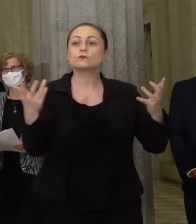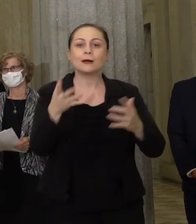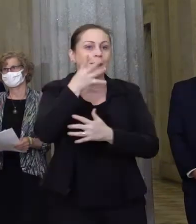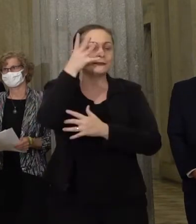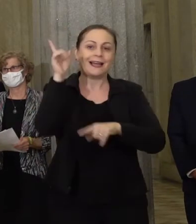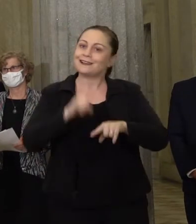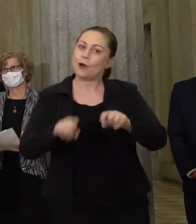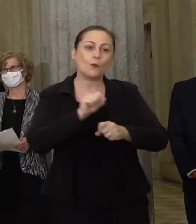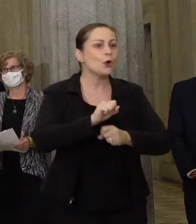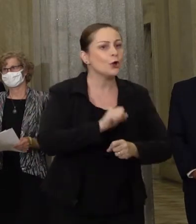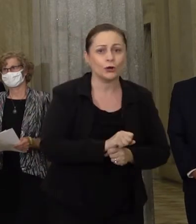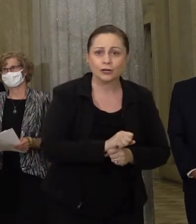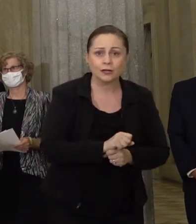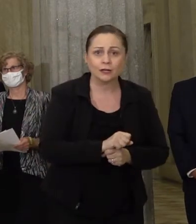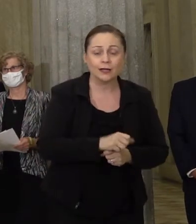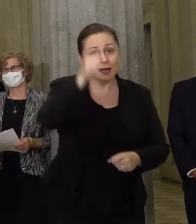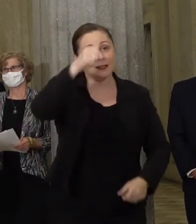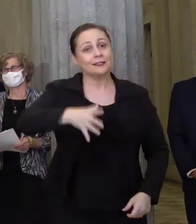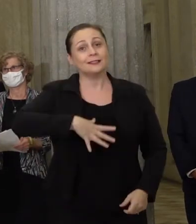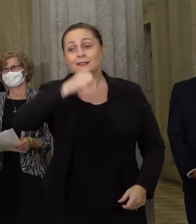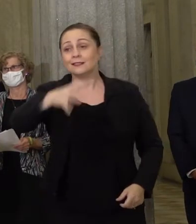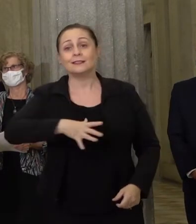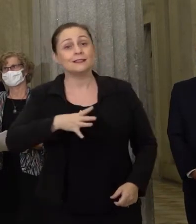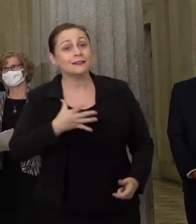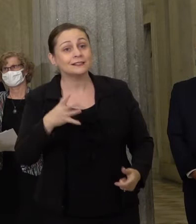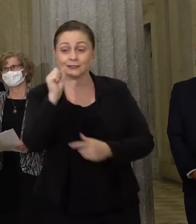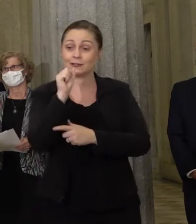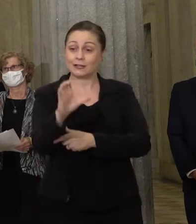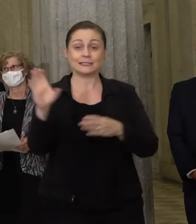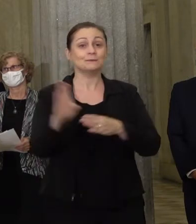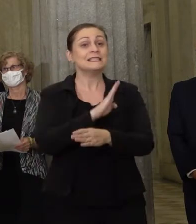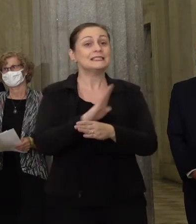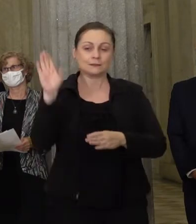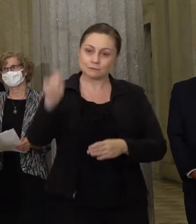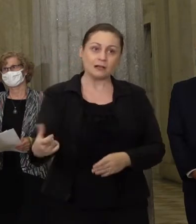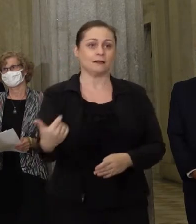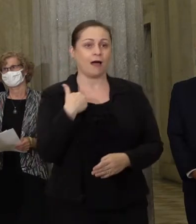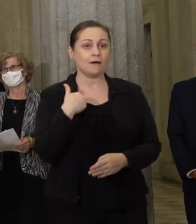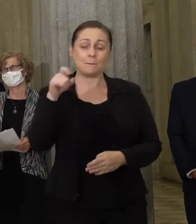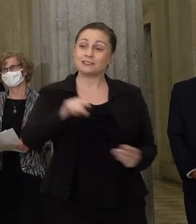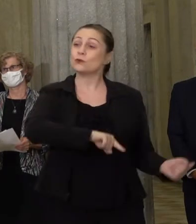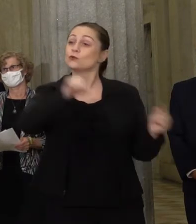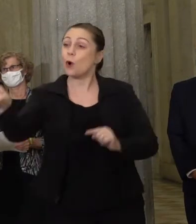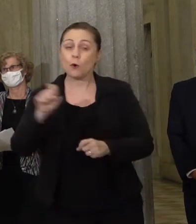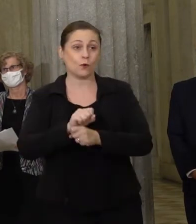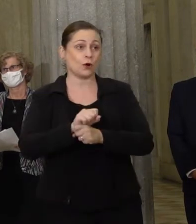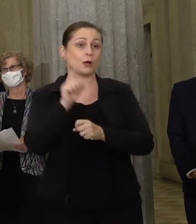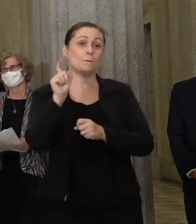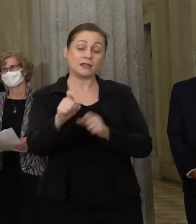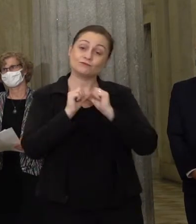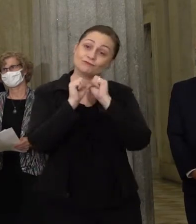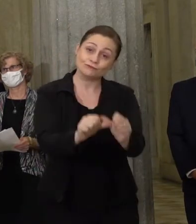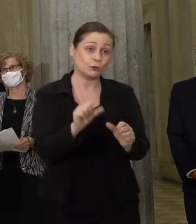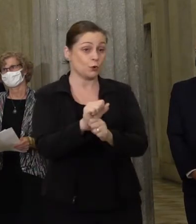work. And ladies and gentlemen, South Carolina's business is business. We must go to work. We must stay working. If